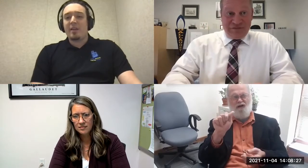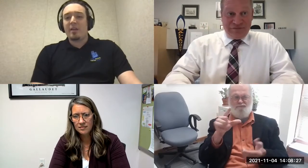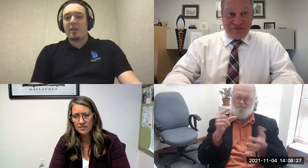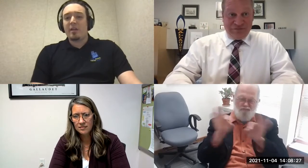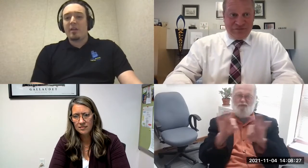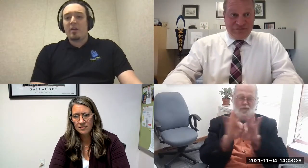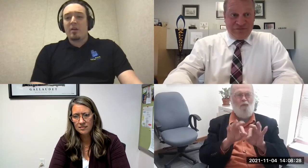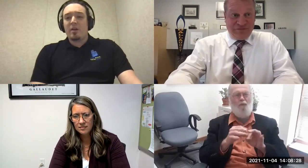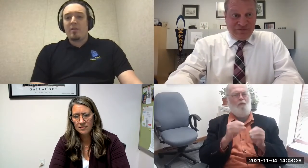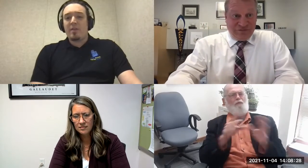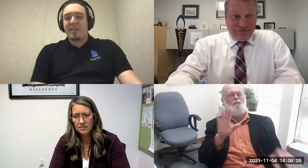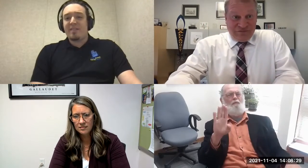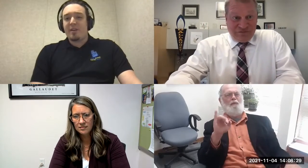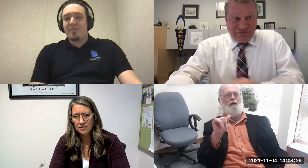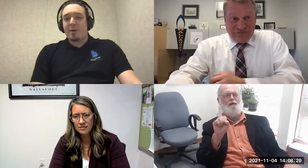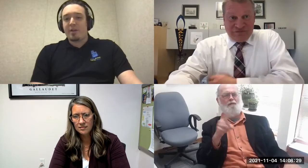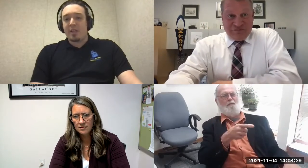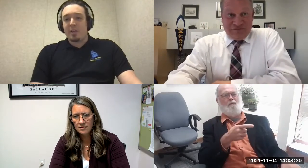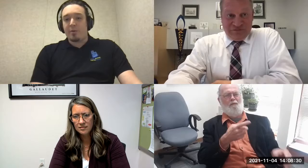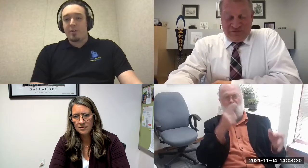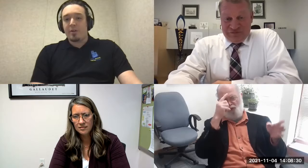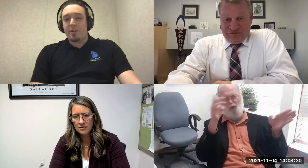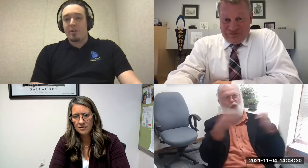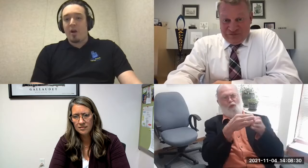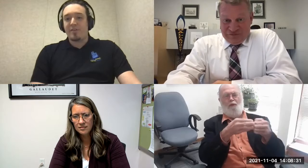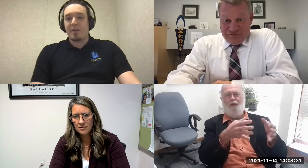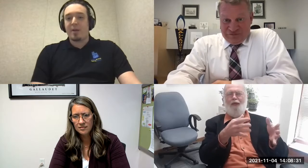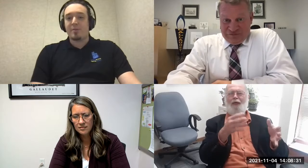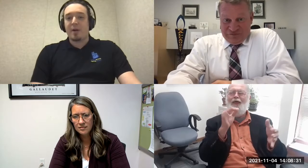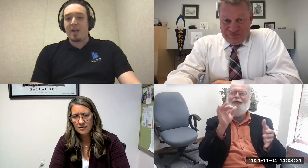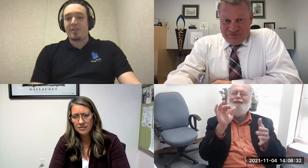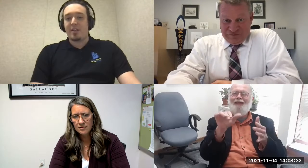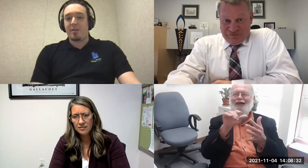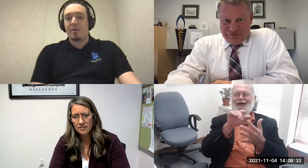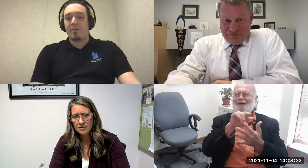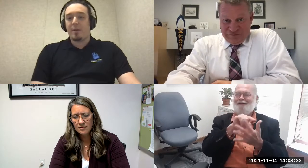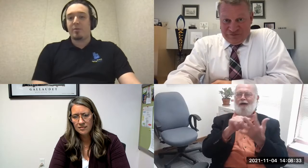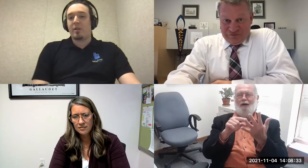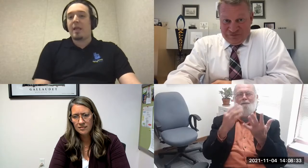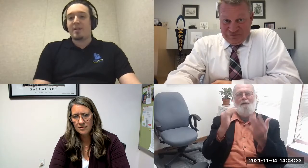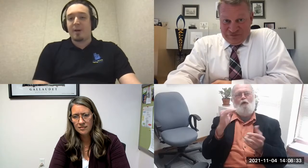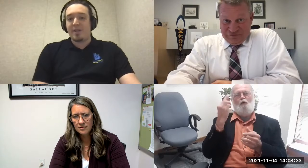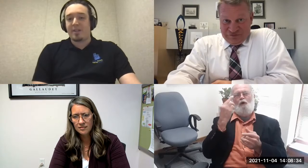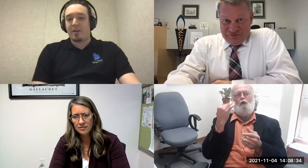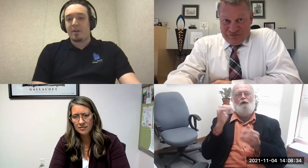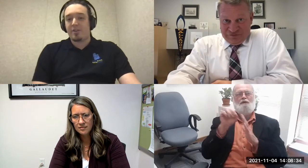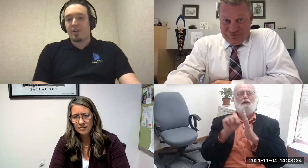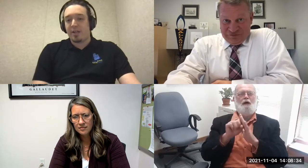Secondly, the significance of American Sign Language. Obviously, it becomes biased, and then people claim it as biased and then shut